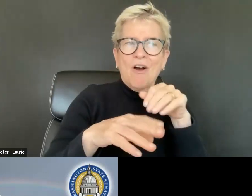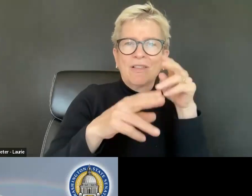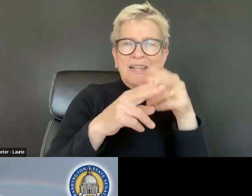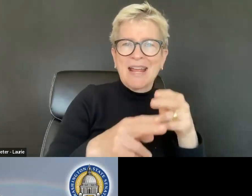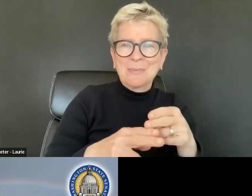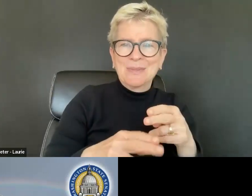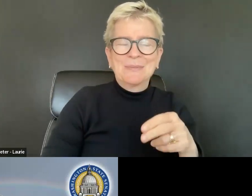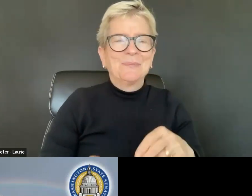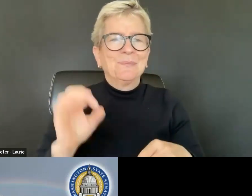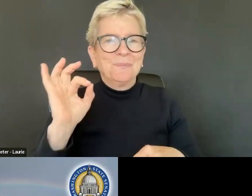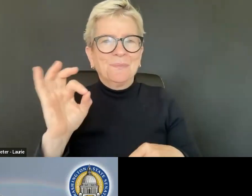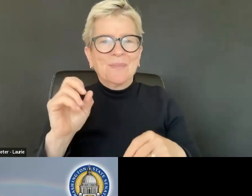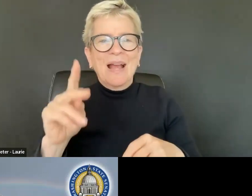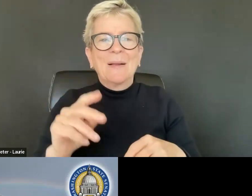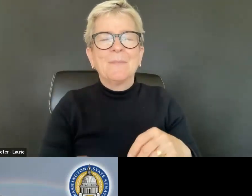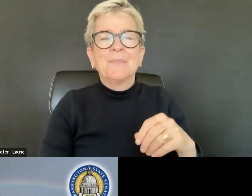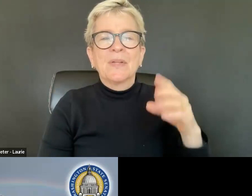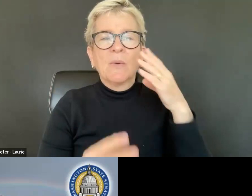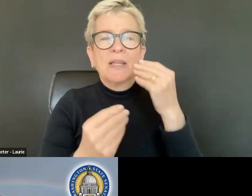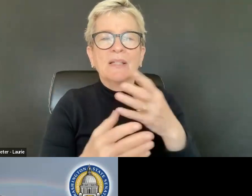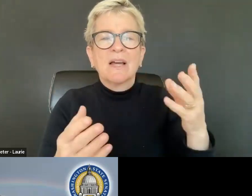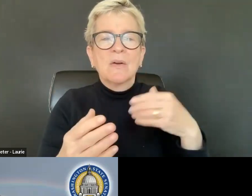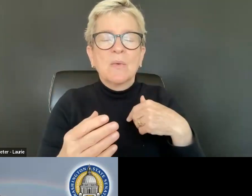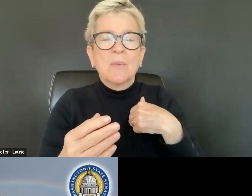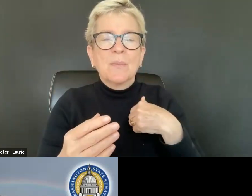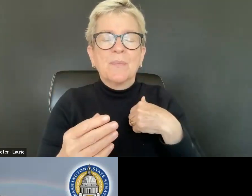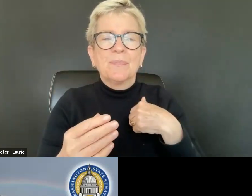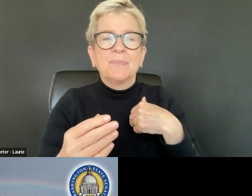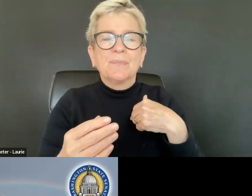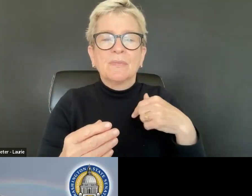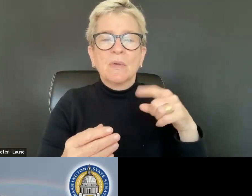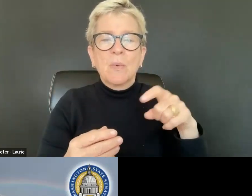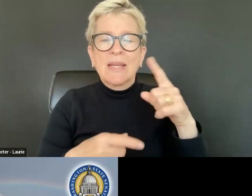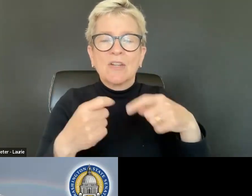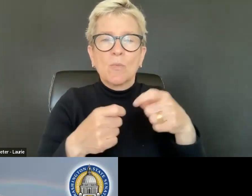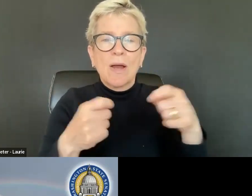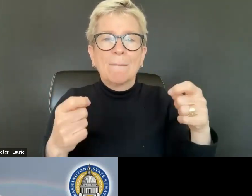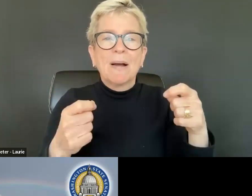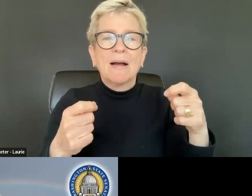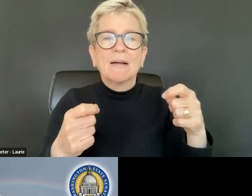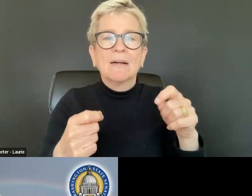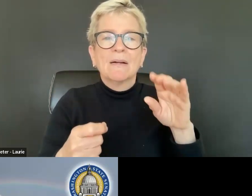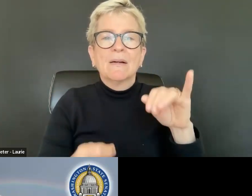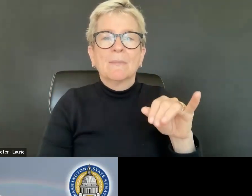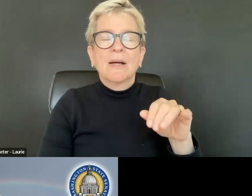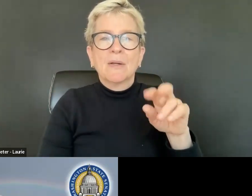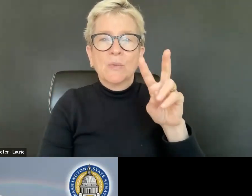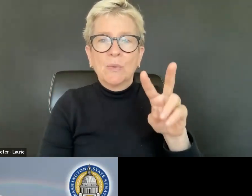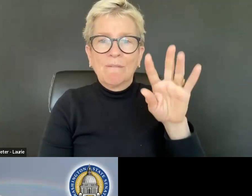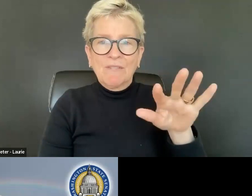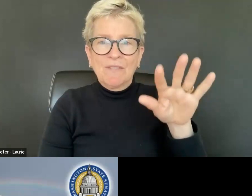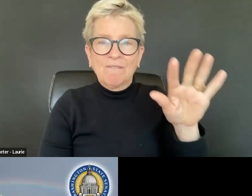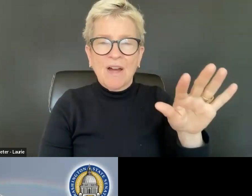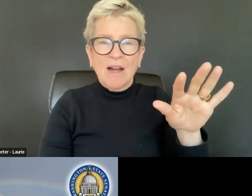Okay, so and I just want to let everyone know we're going to need to wrap up by about 2:55, so I can do